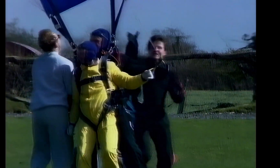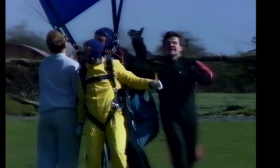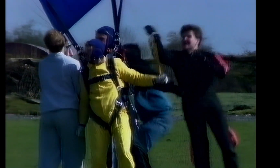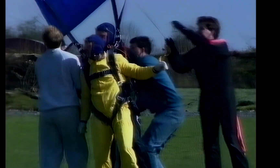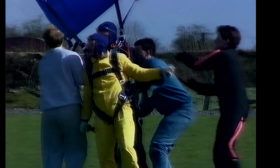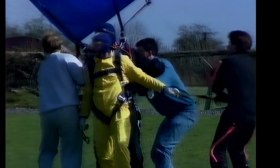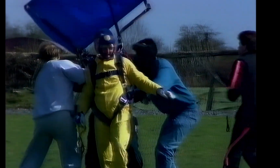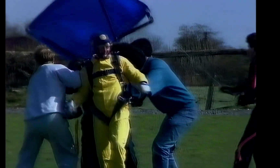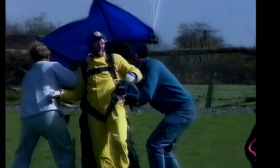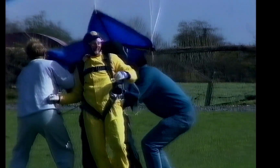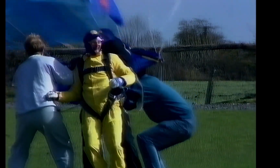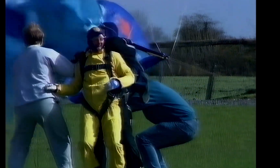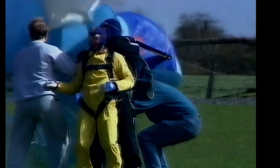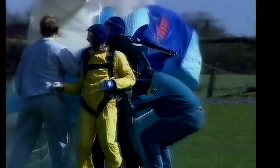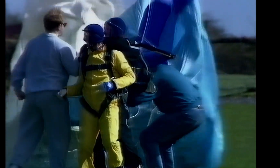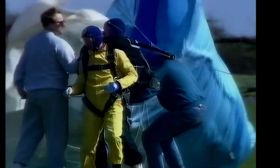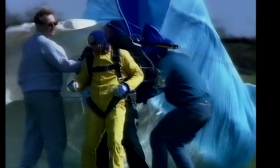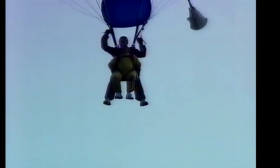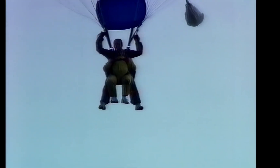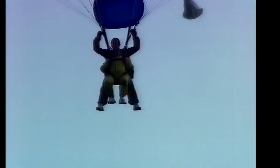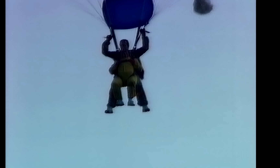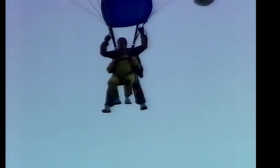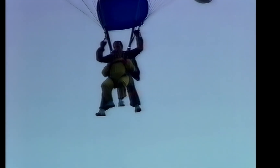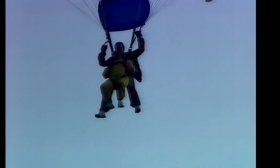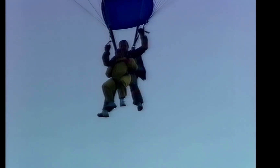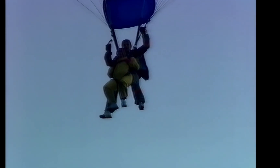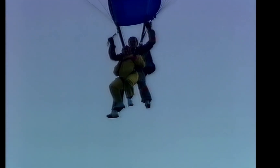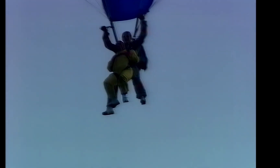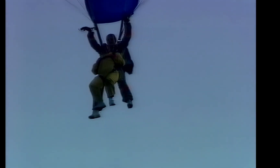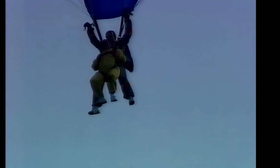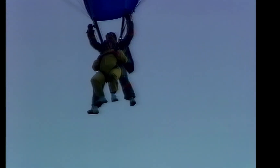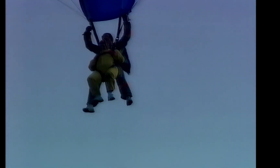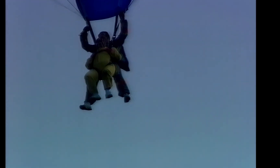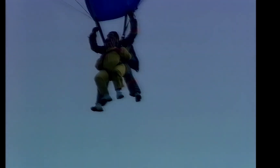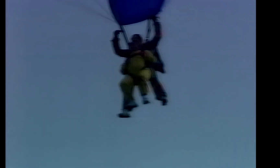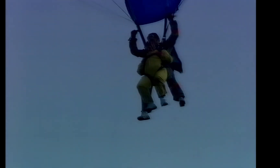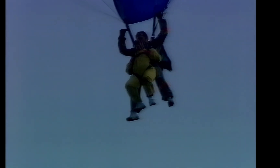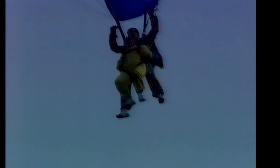If the wind's not there, I'm here.